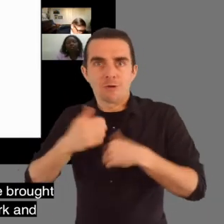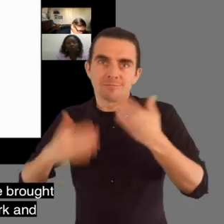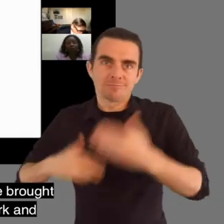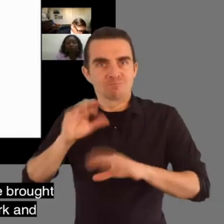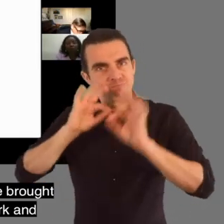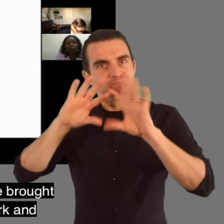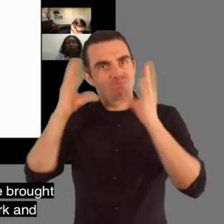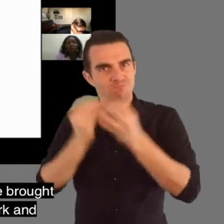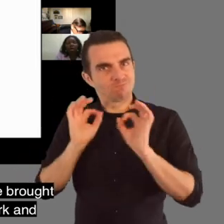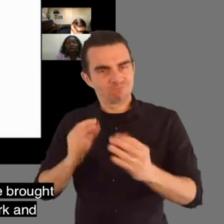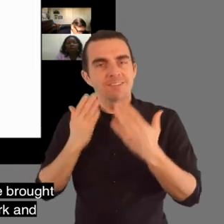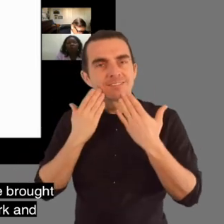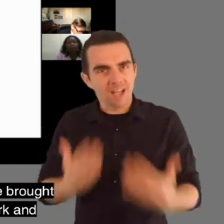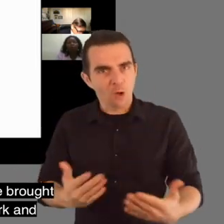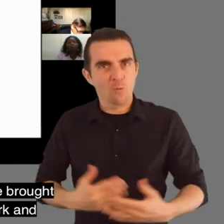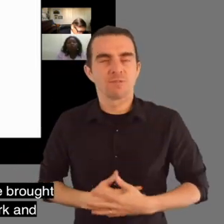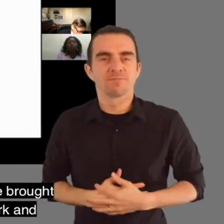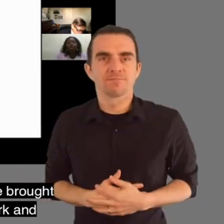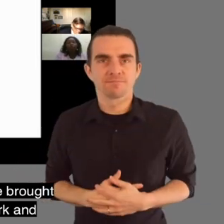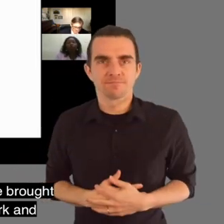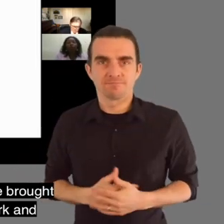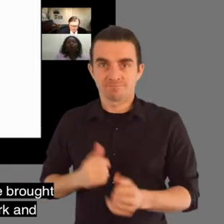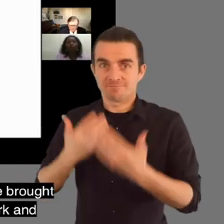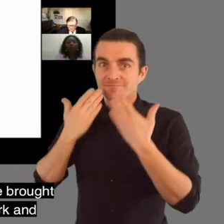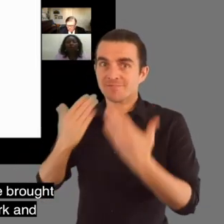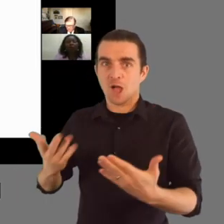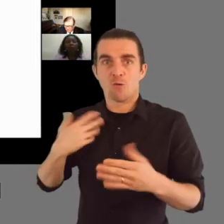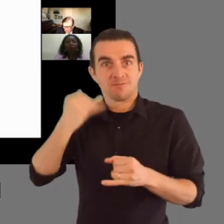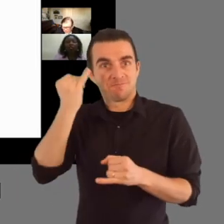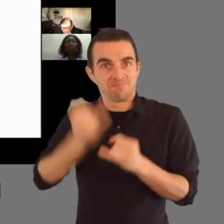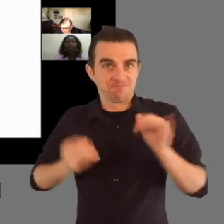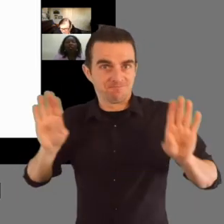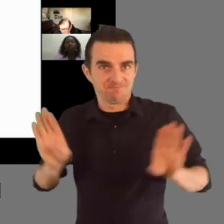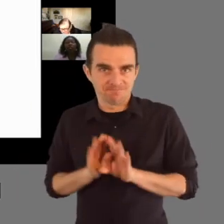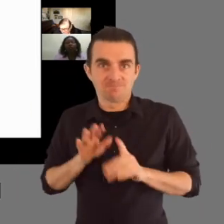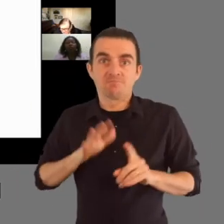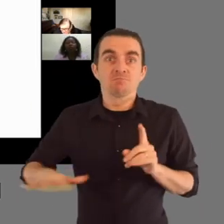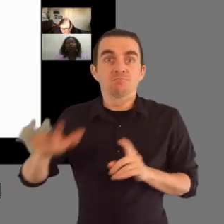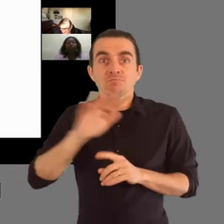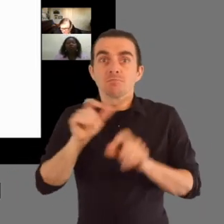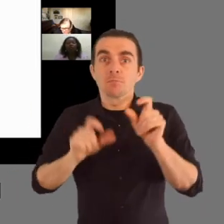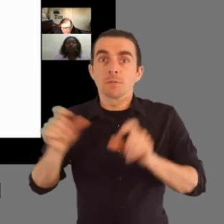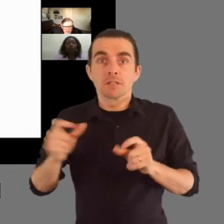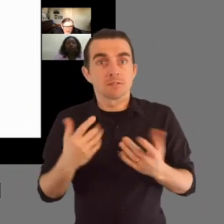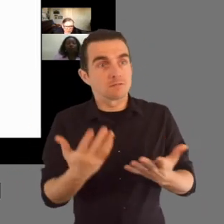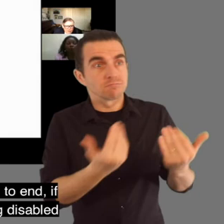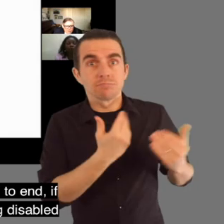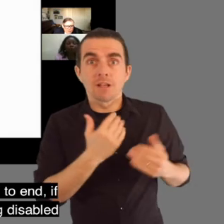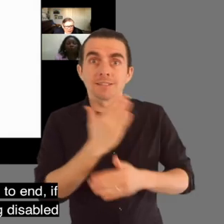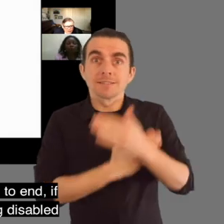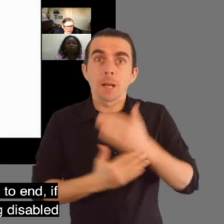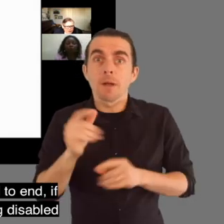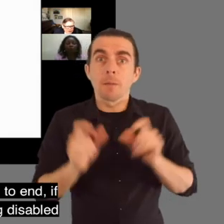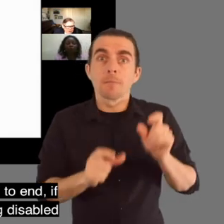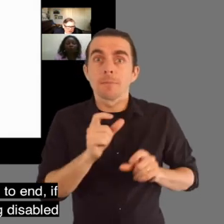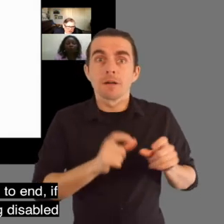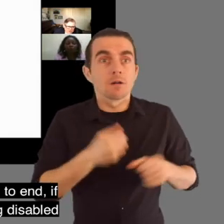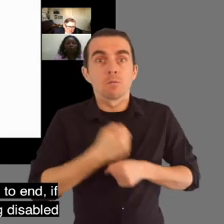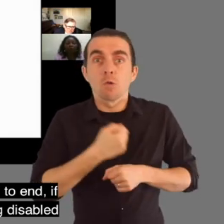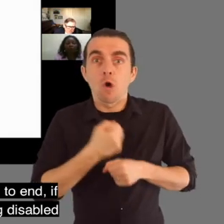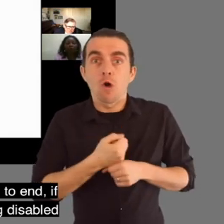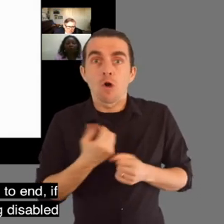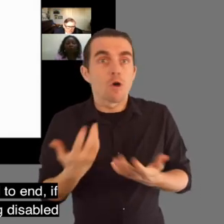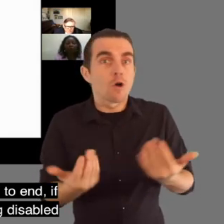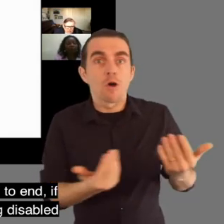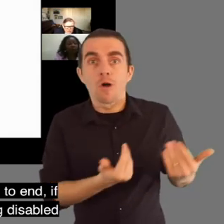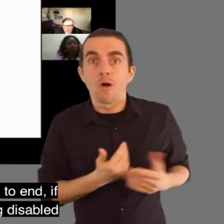be disabled people are brought on board when it comes to work and employment as a whole. Thank you. Thank you,